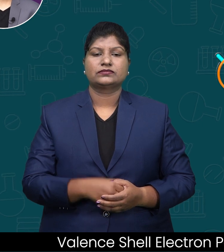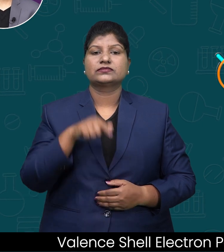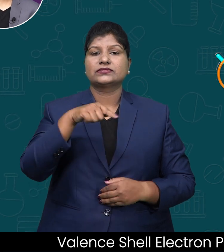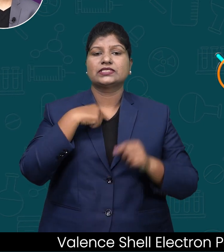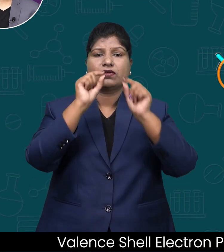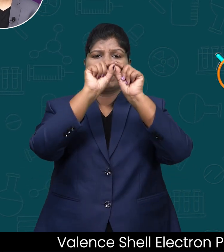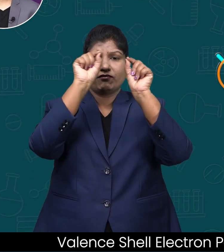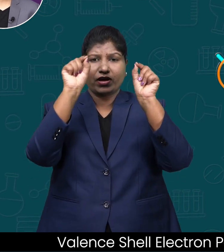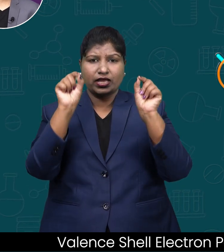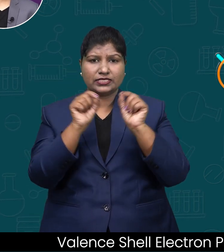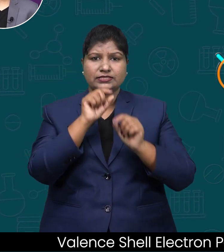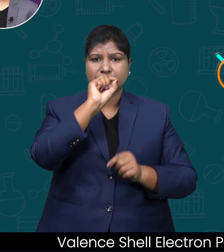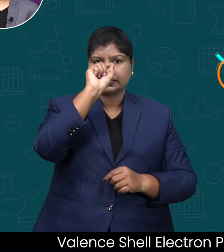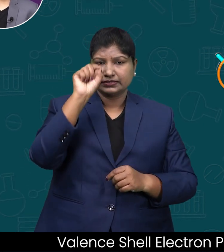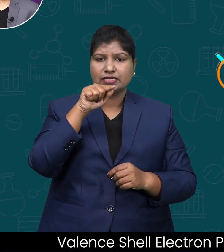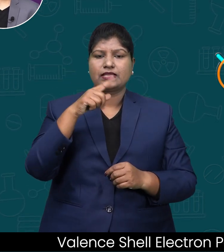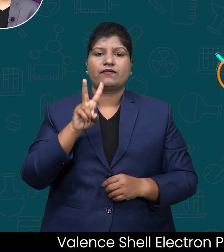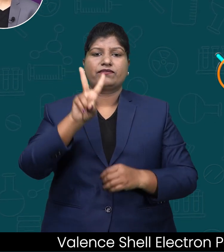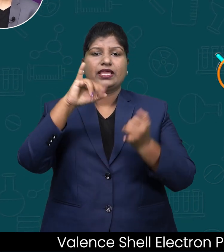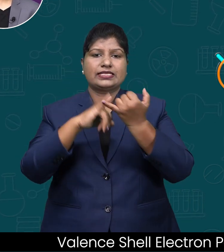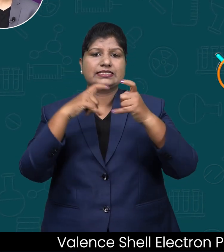Valential electron pair repulsion theory